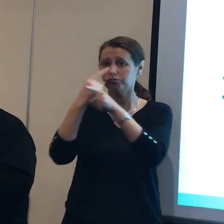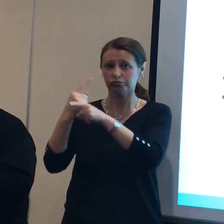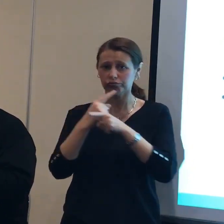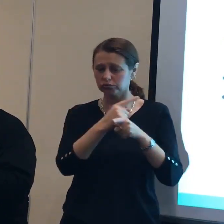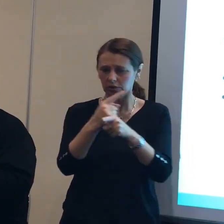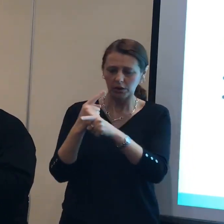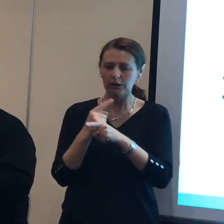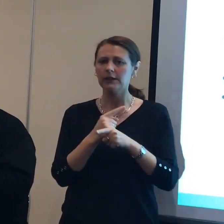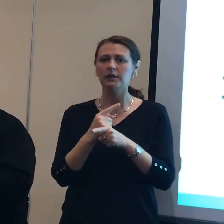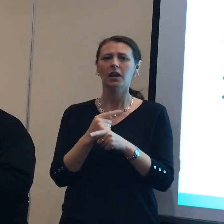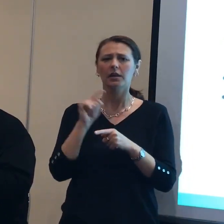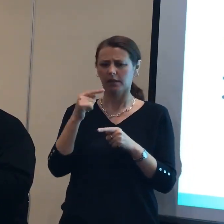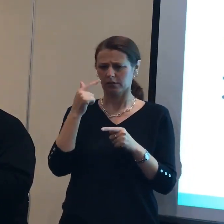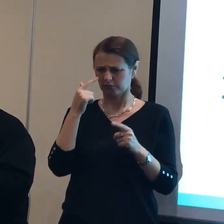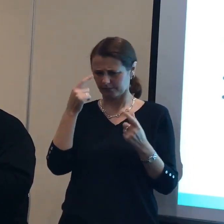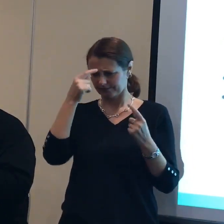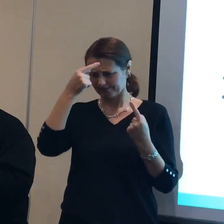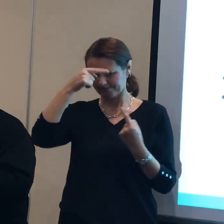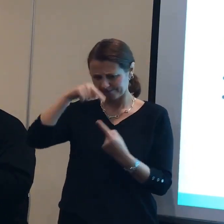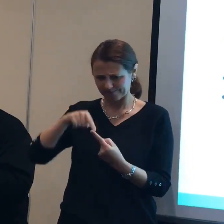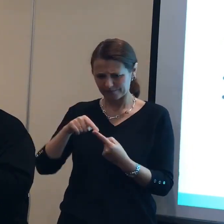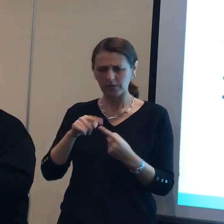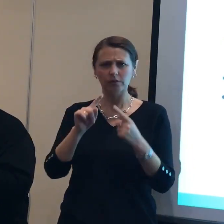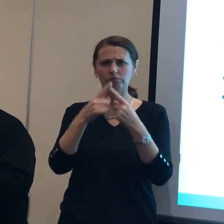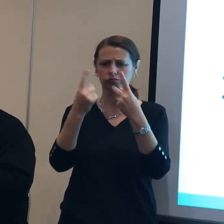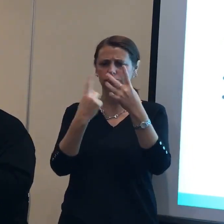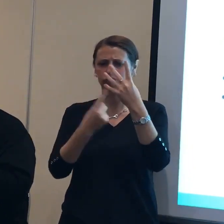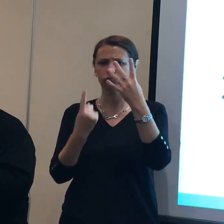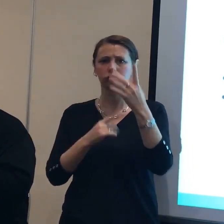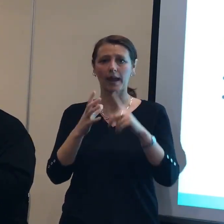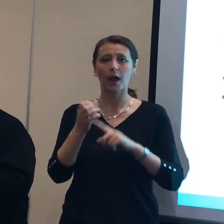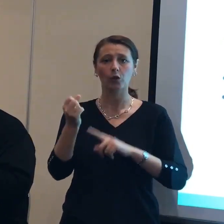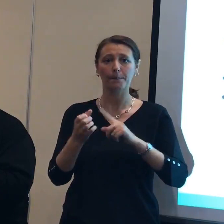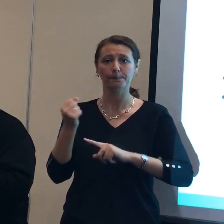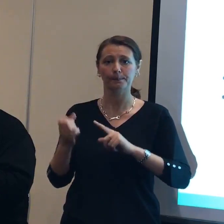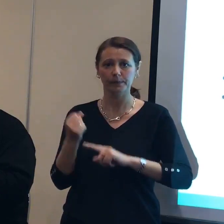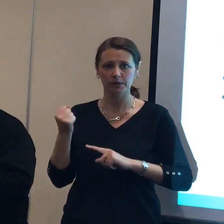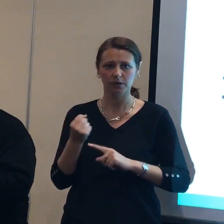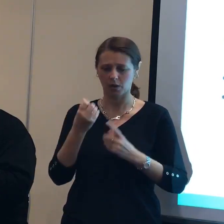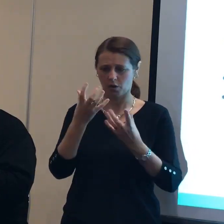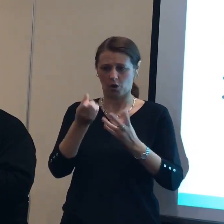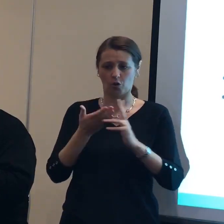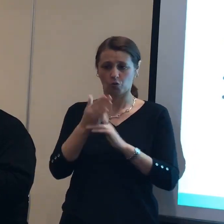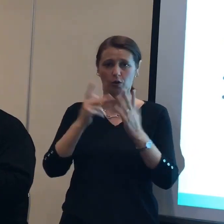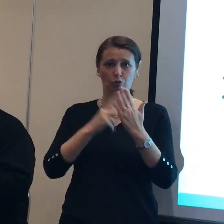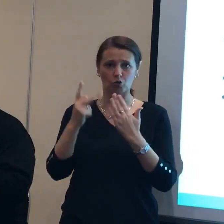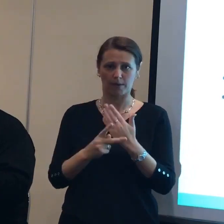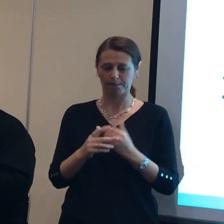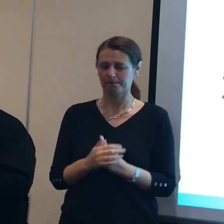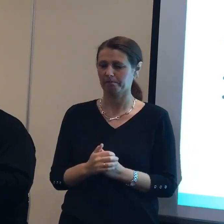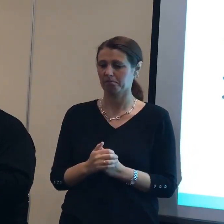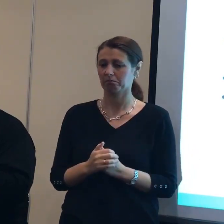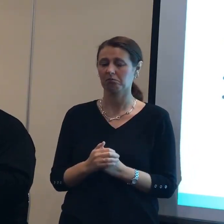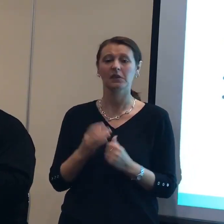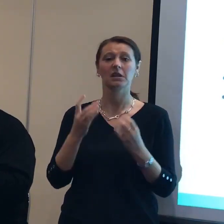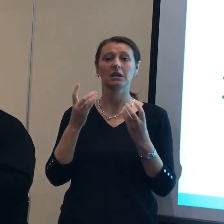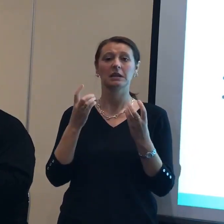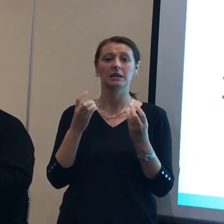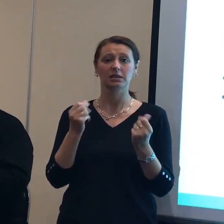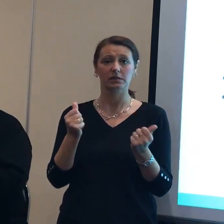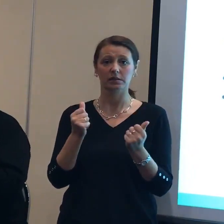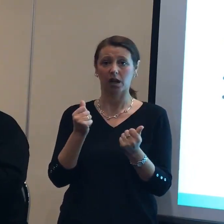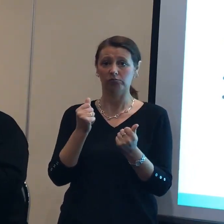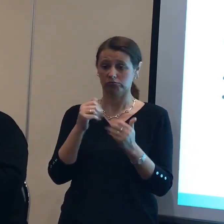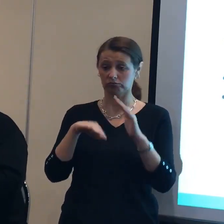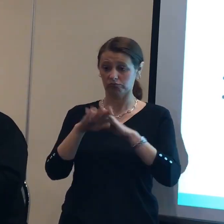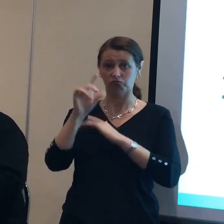found that there was a whole range of different outcomes that we were getting through our program. And some of those were pretty